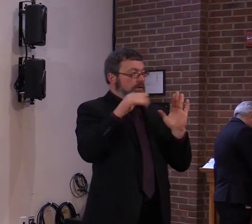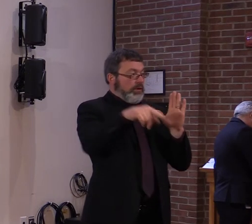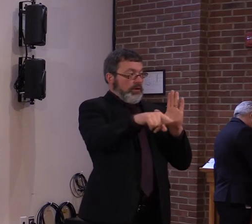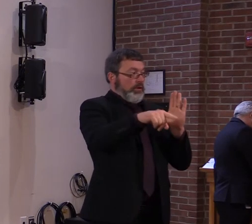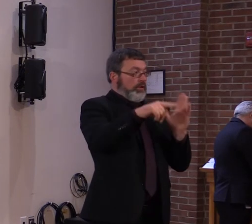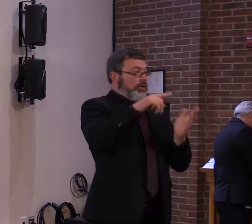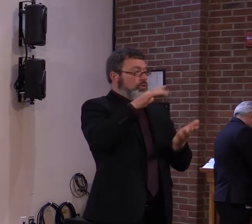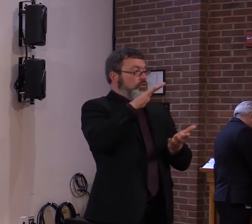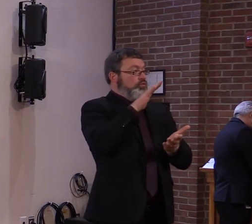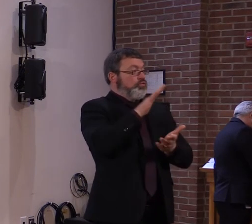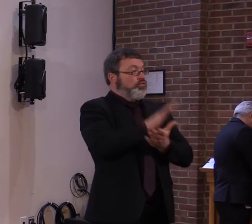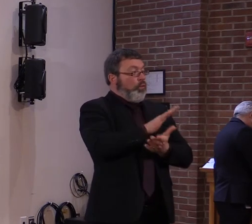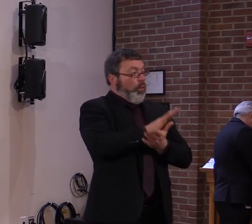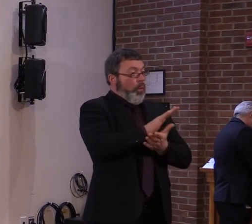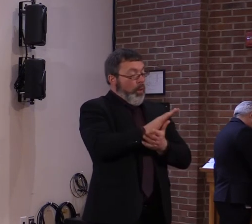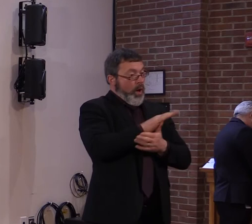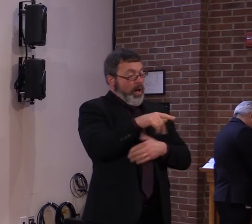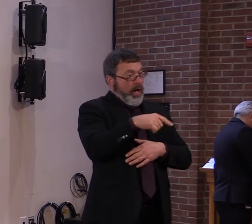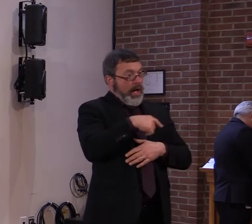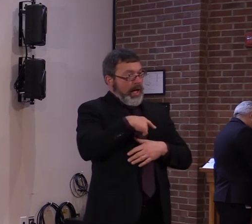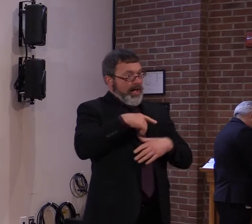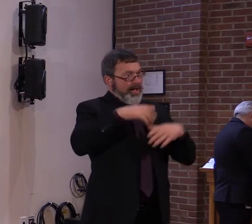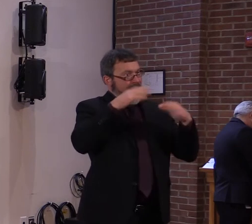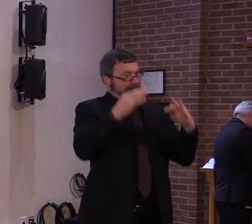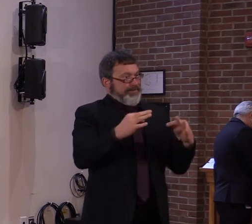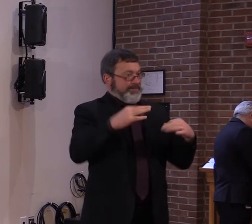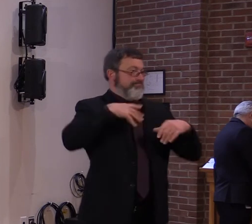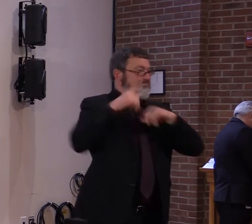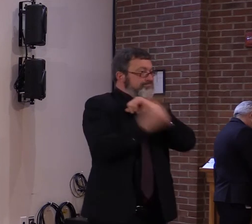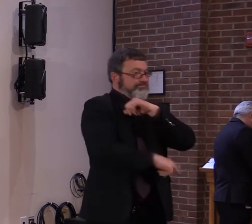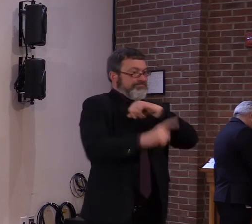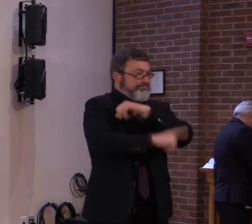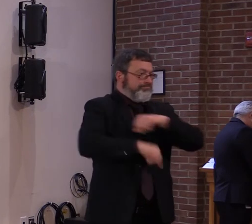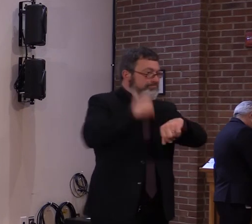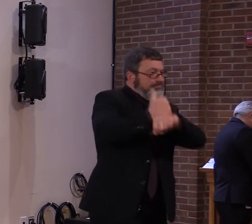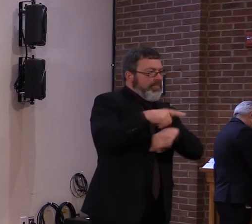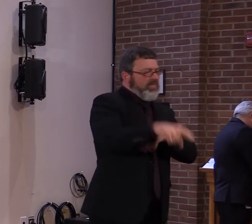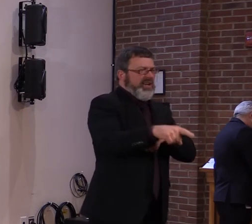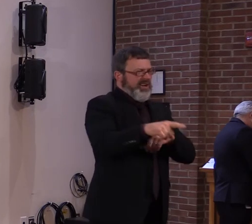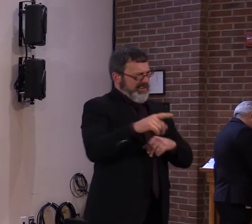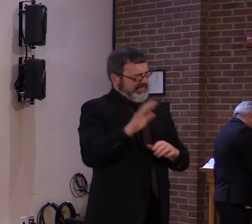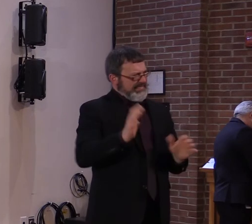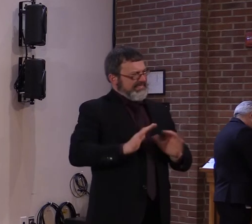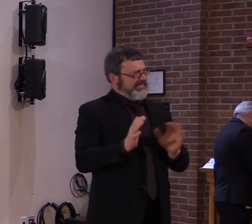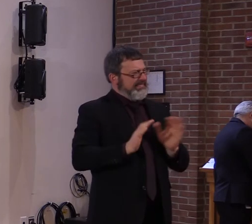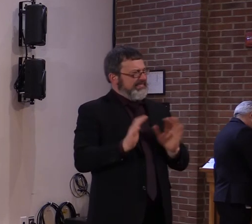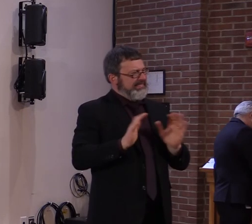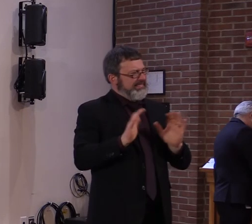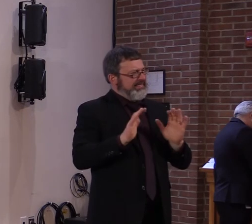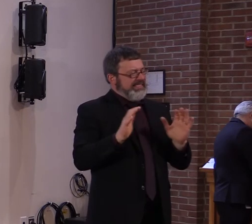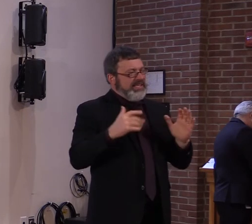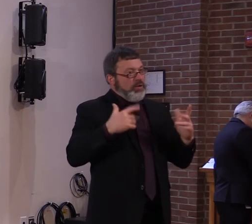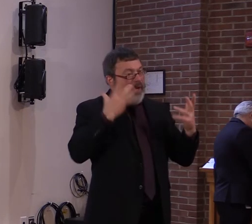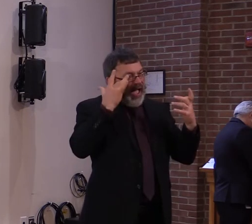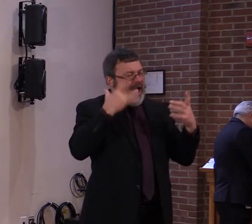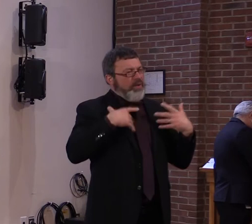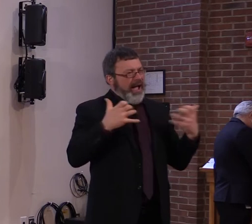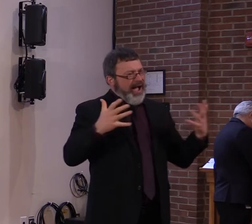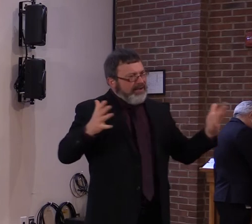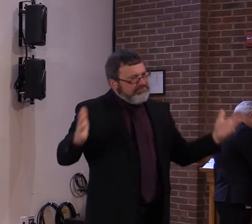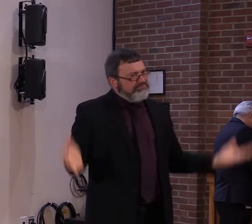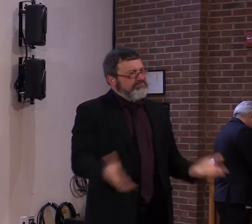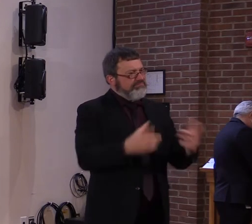that. Their primary function right now is to just keep promoting the education piece of that, but certainly a daily health